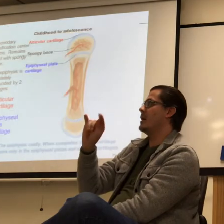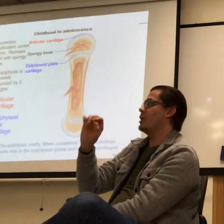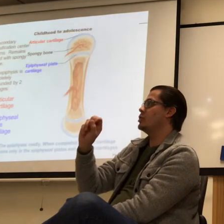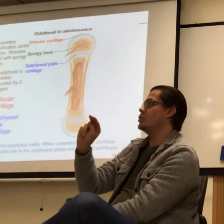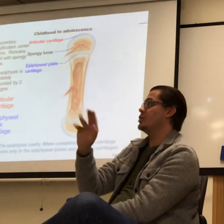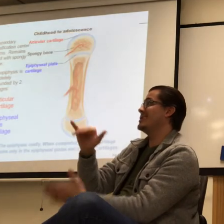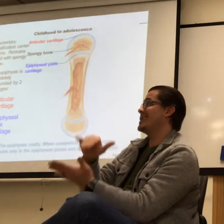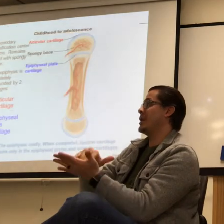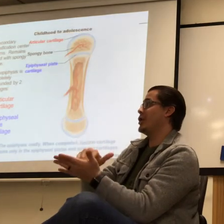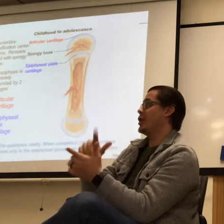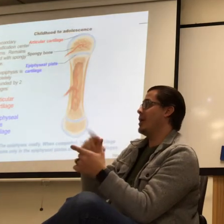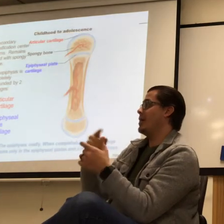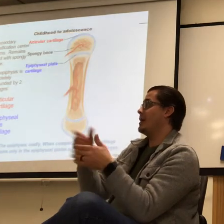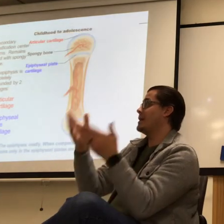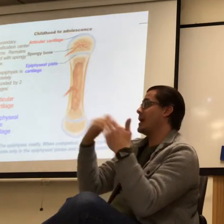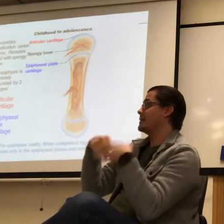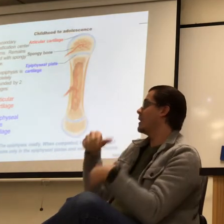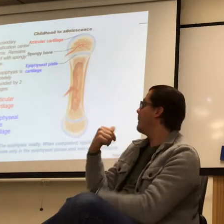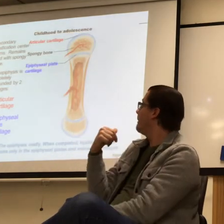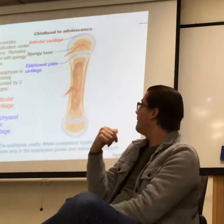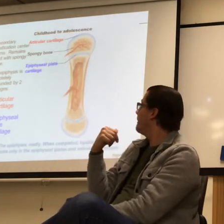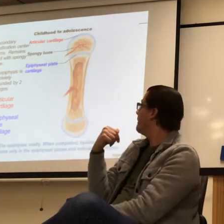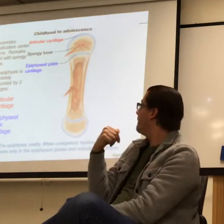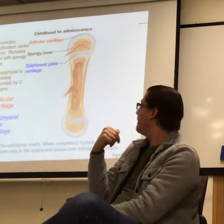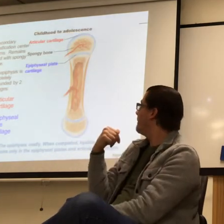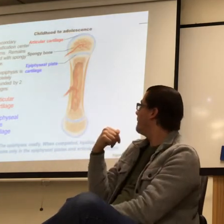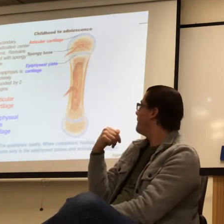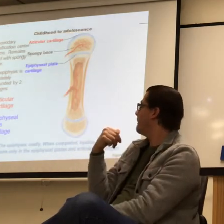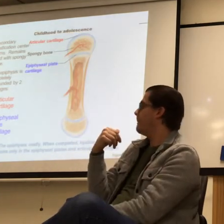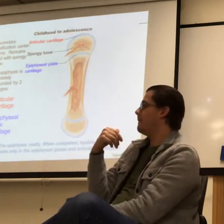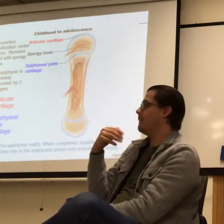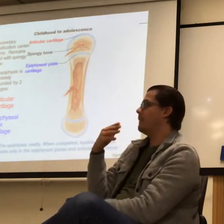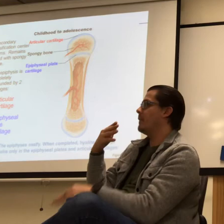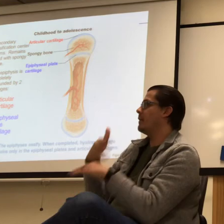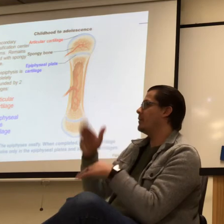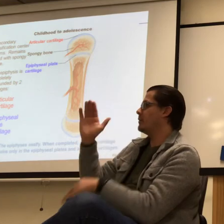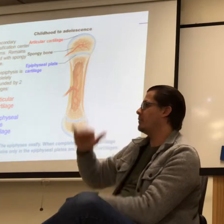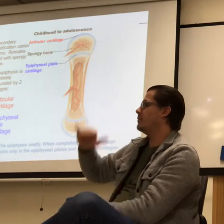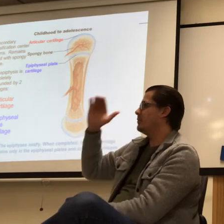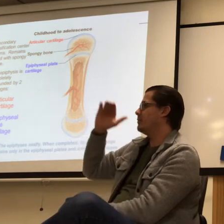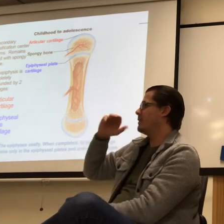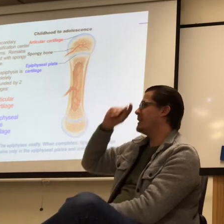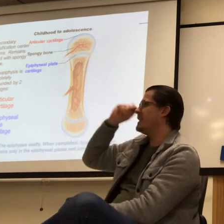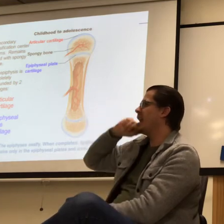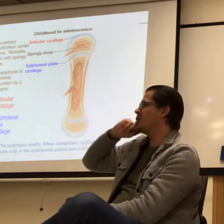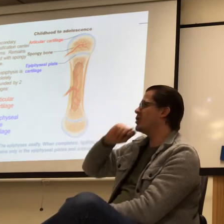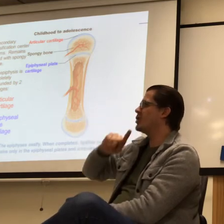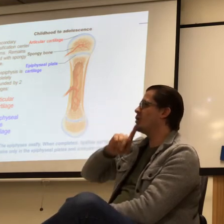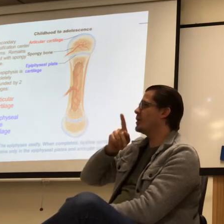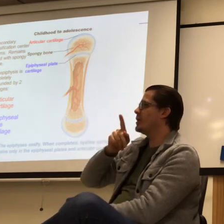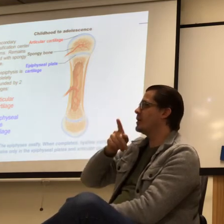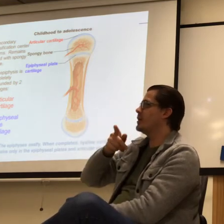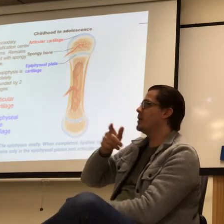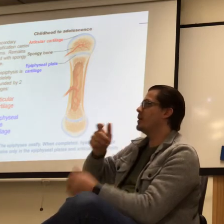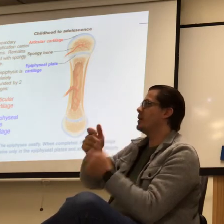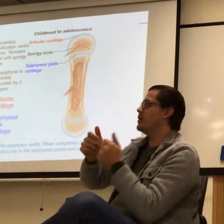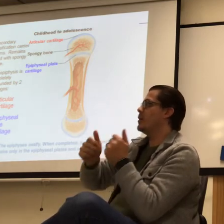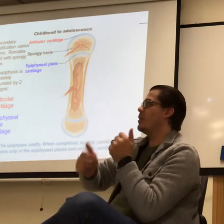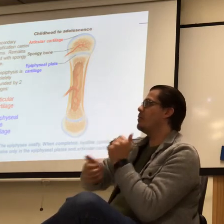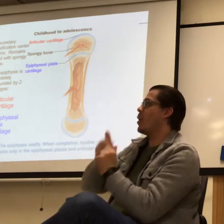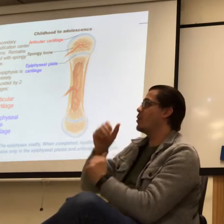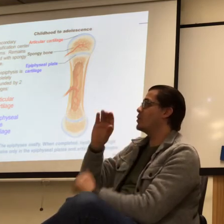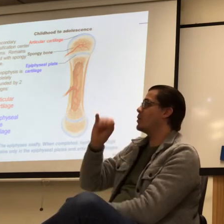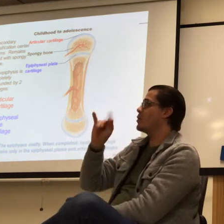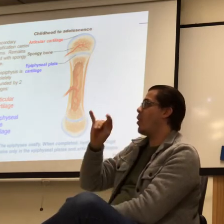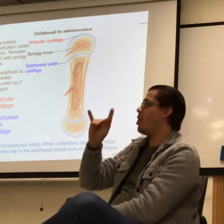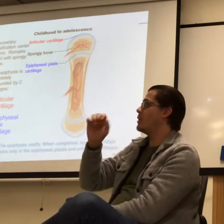Moving on to the next one. This is pretty much after birth, childhood, to adolescence. You can see that most of the cartilage has been